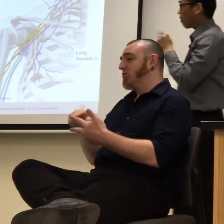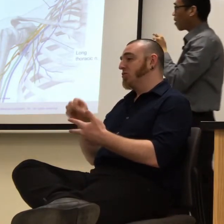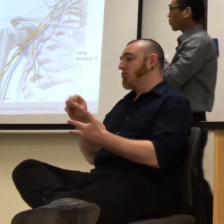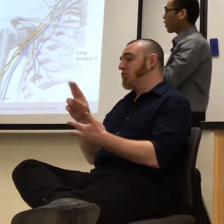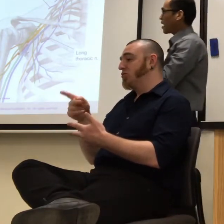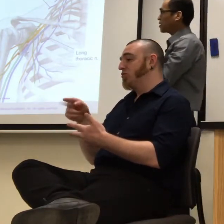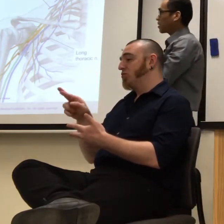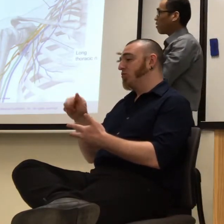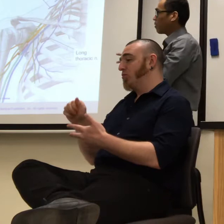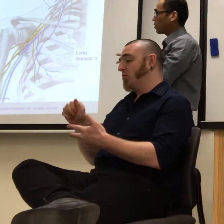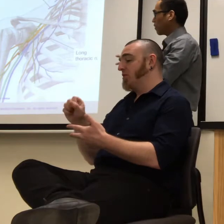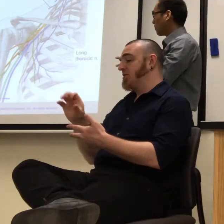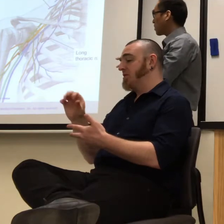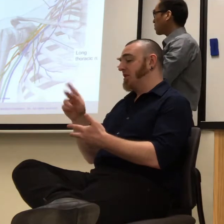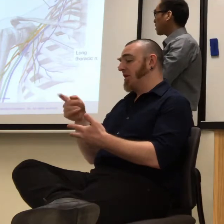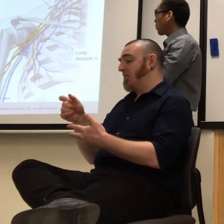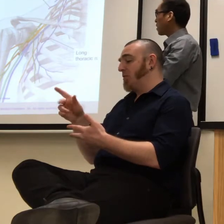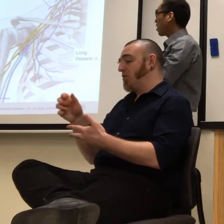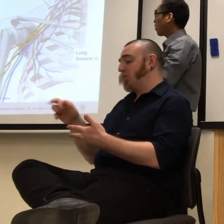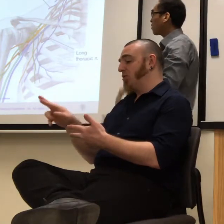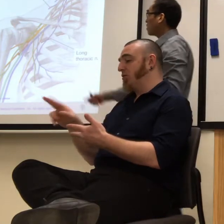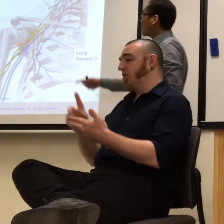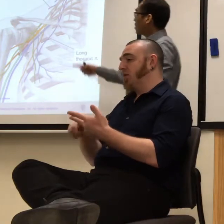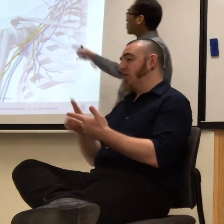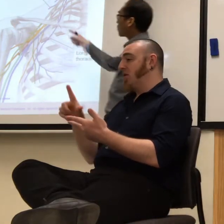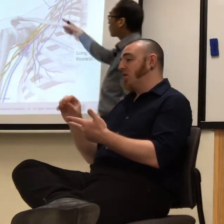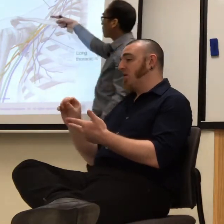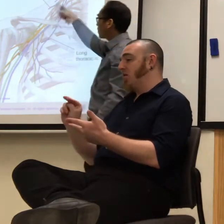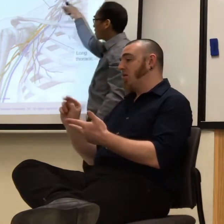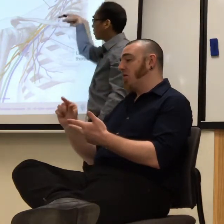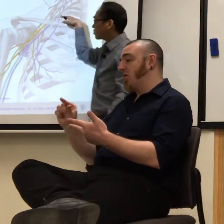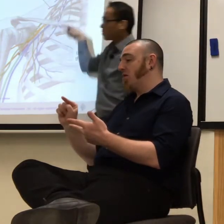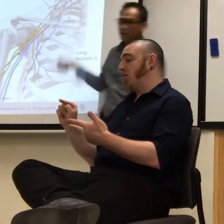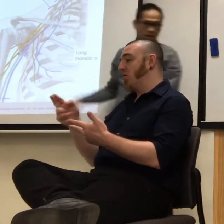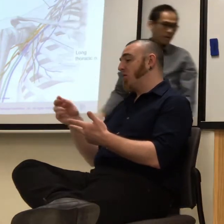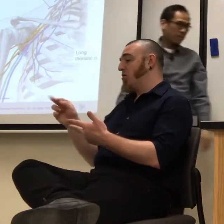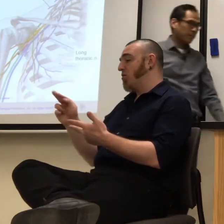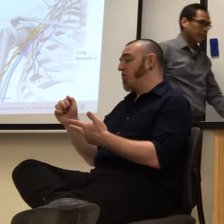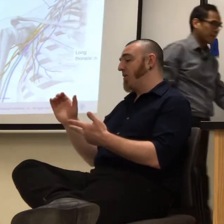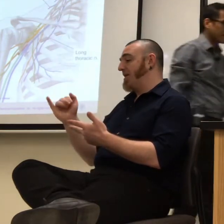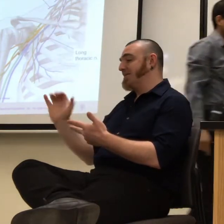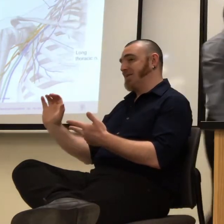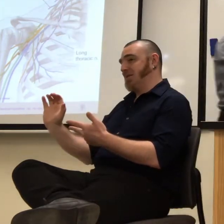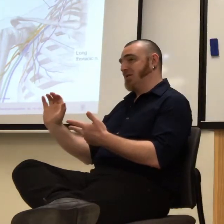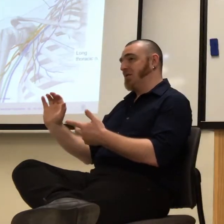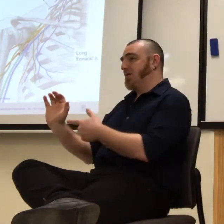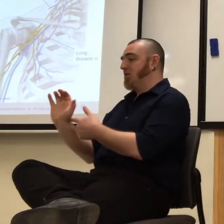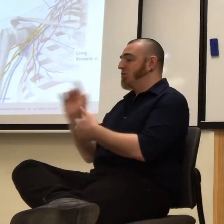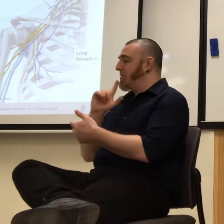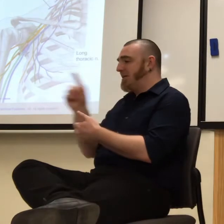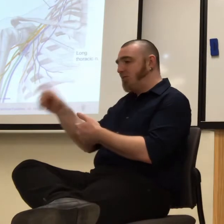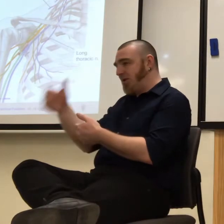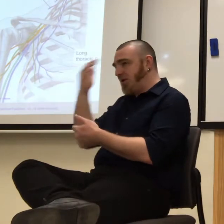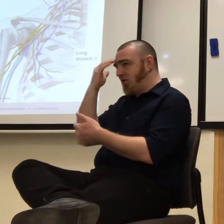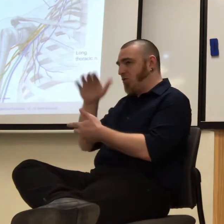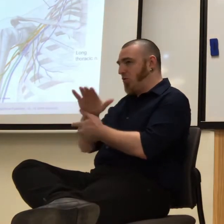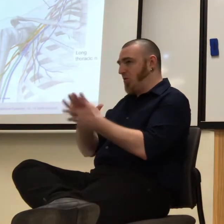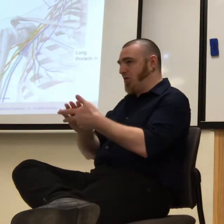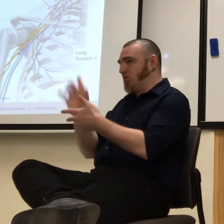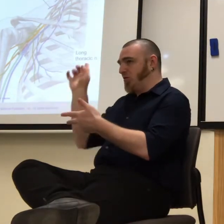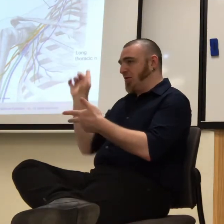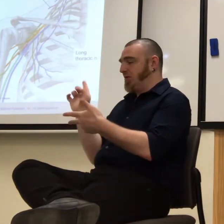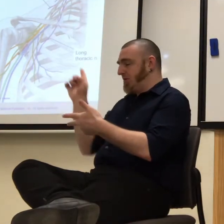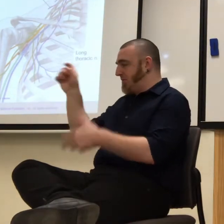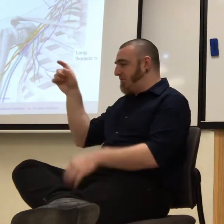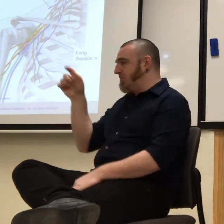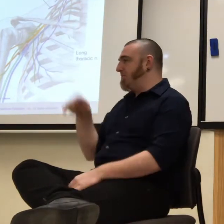and the long thoracic, all innervate muscles that we know. So they're illustrated here, but let me show you the other pictures. This atlas has really